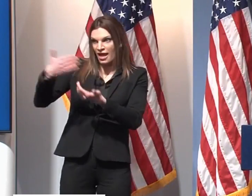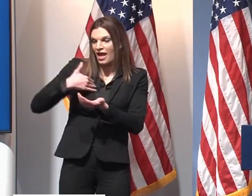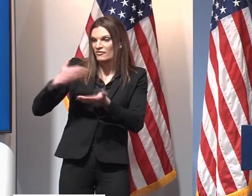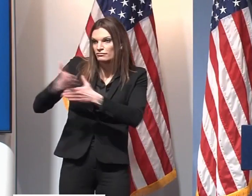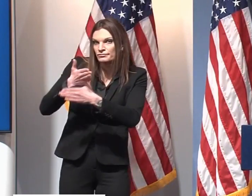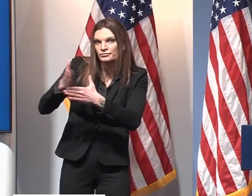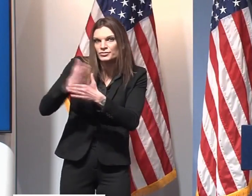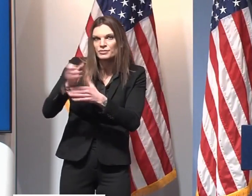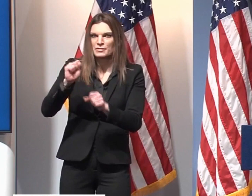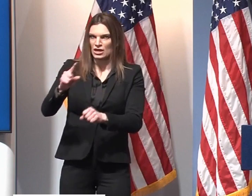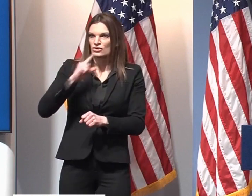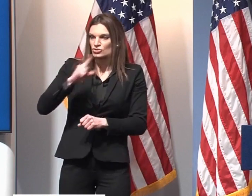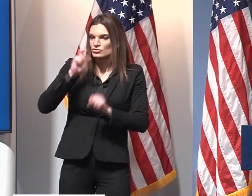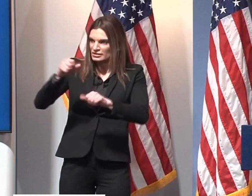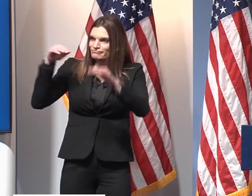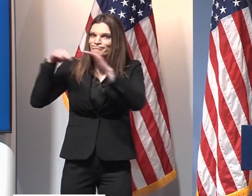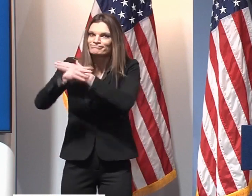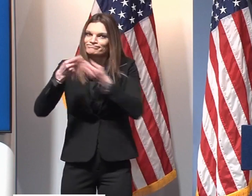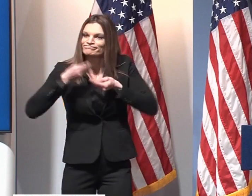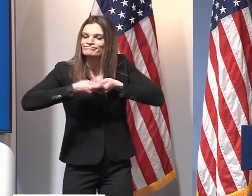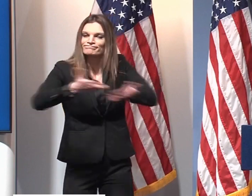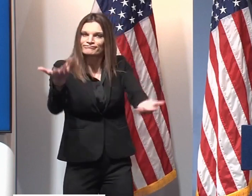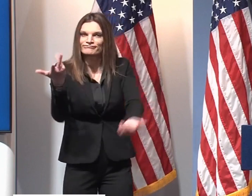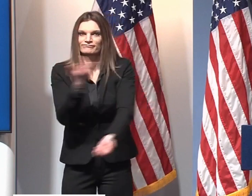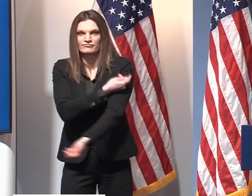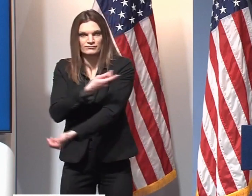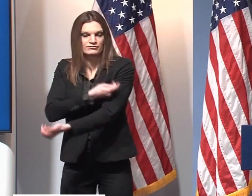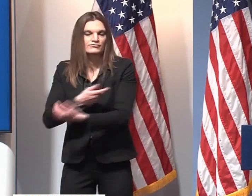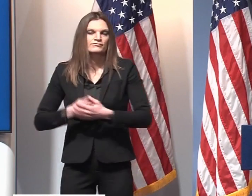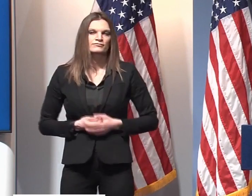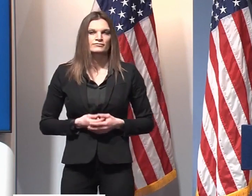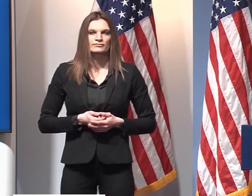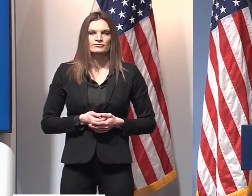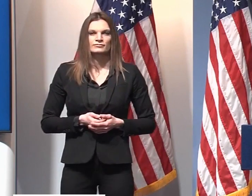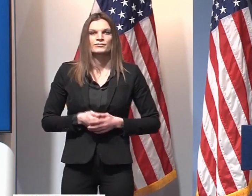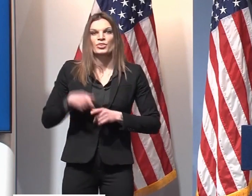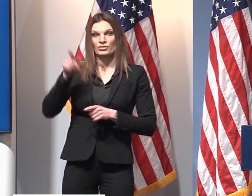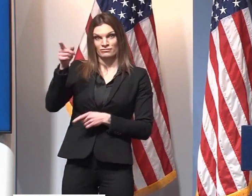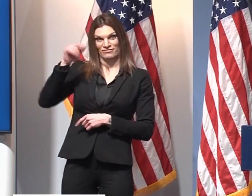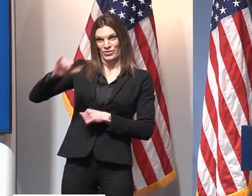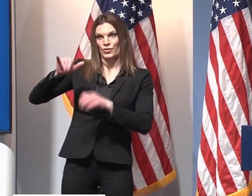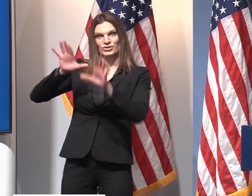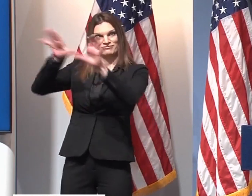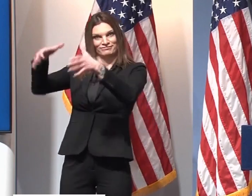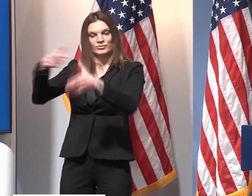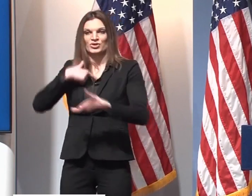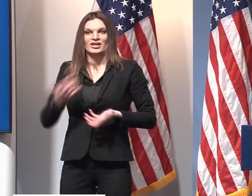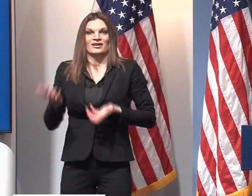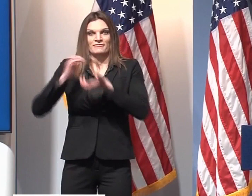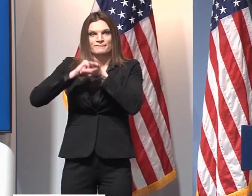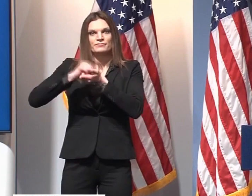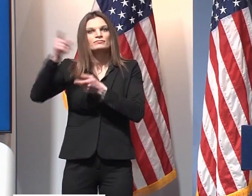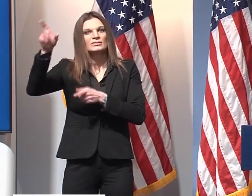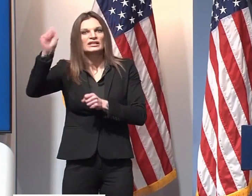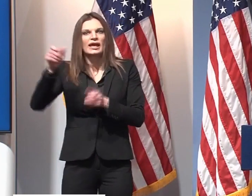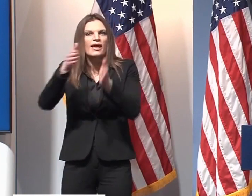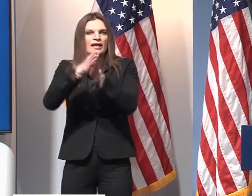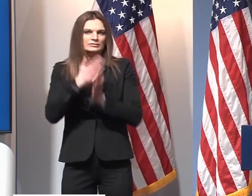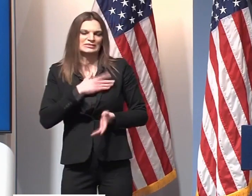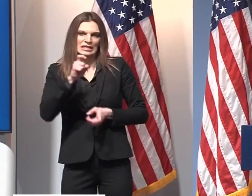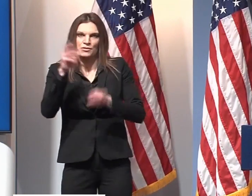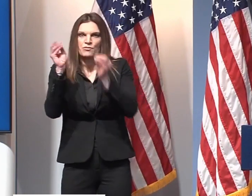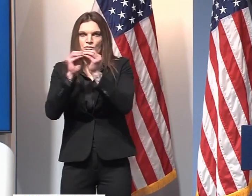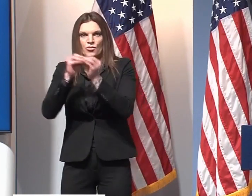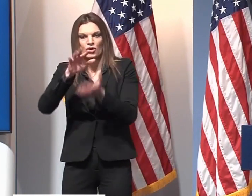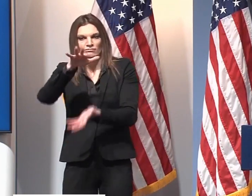organizations to remove barriers to access across the state. These providers will be able to request vaccine for programs that can